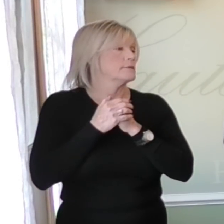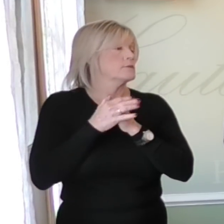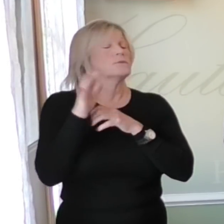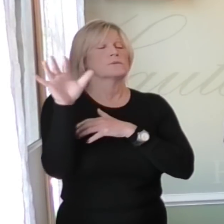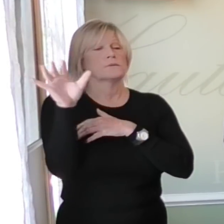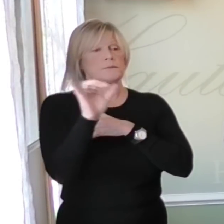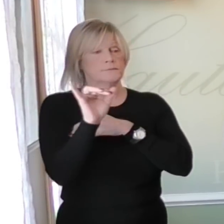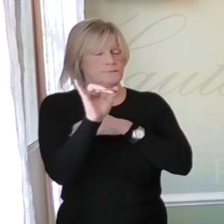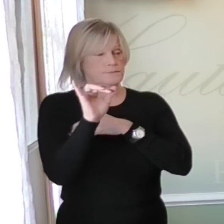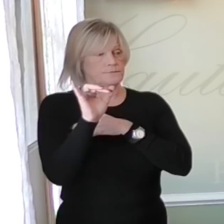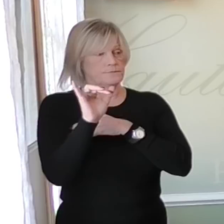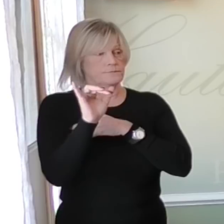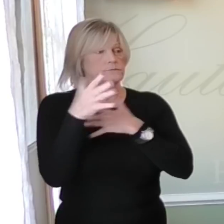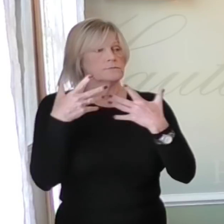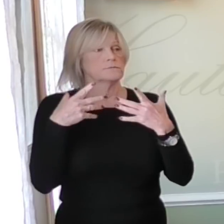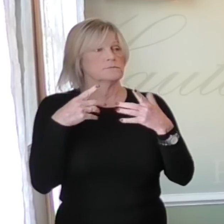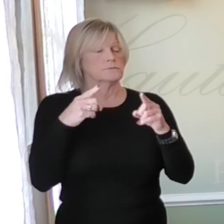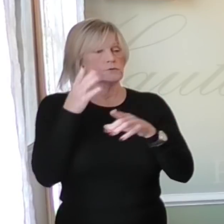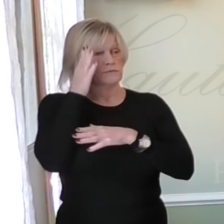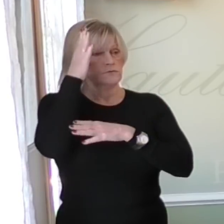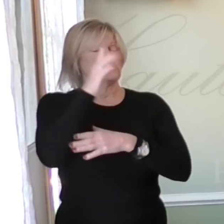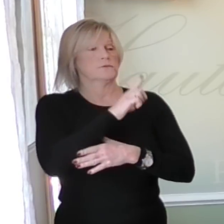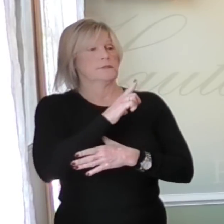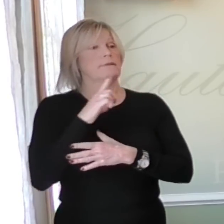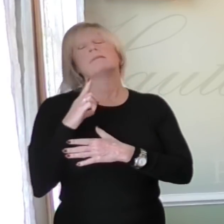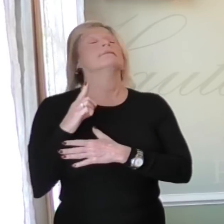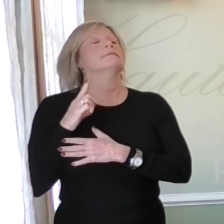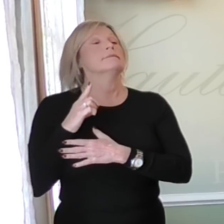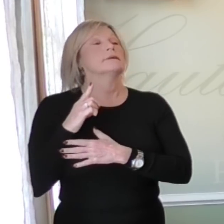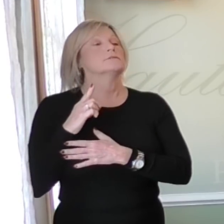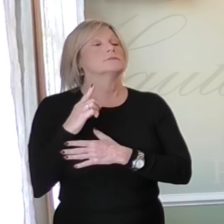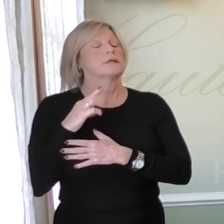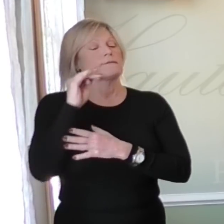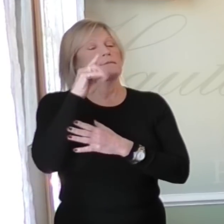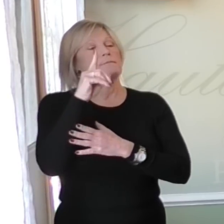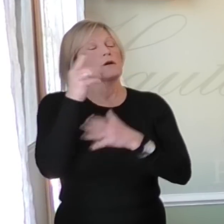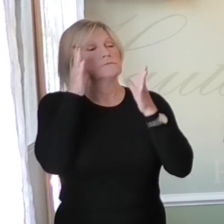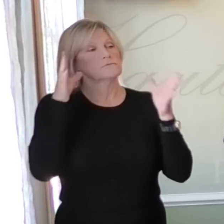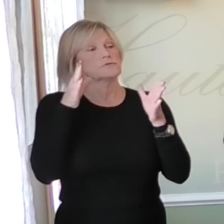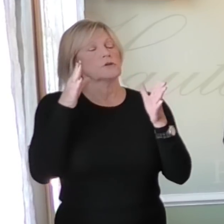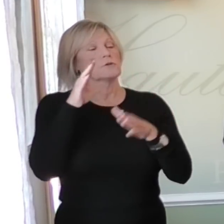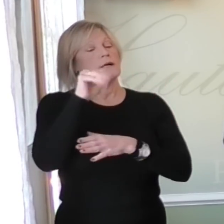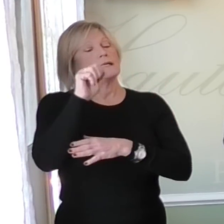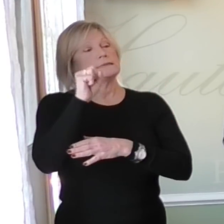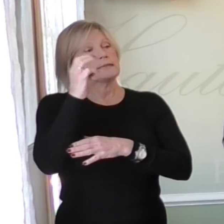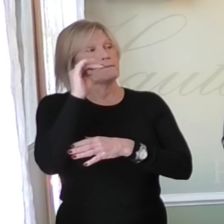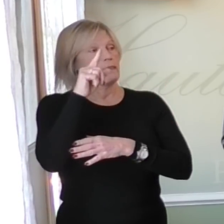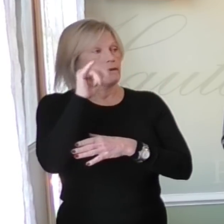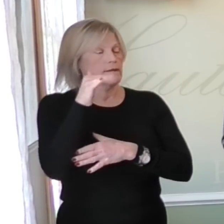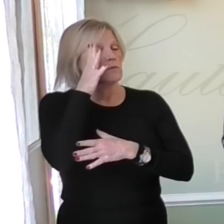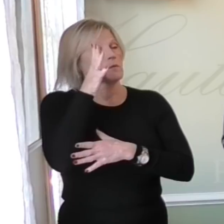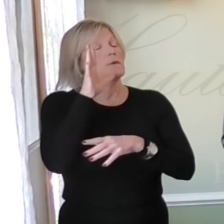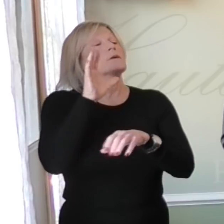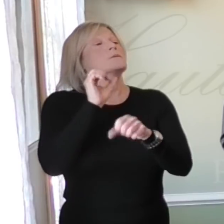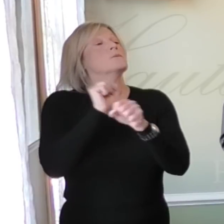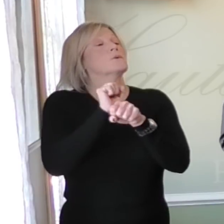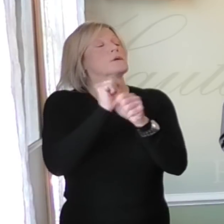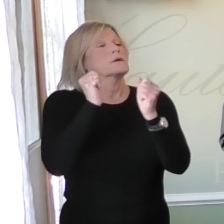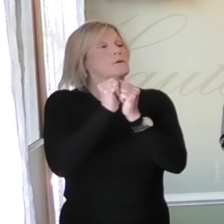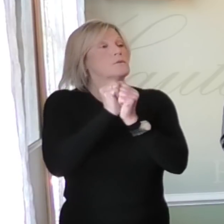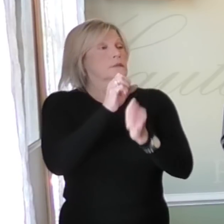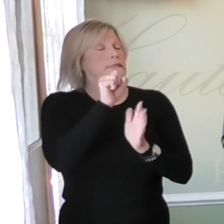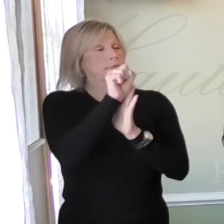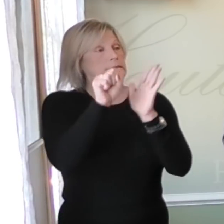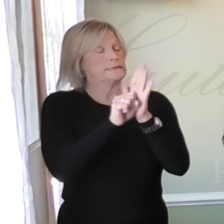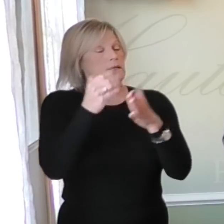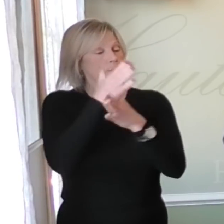Additionally, during the upcoming legislative session of the Maryland General Assembly, I will be working with our state partners on